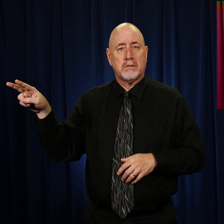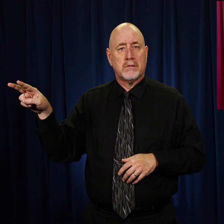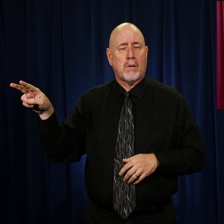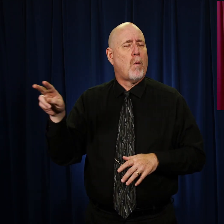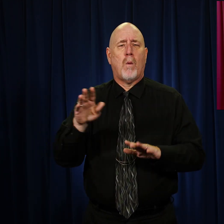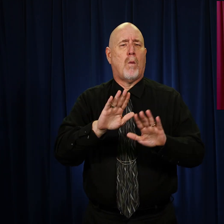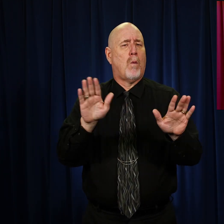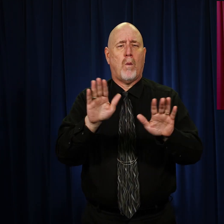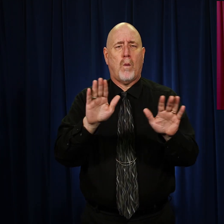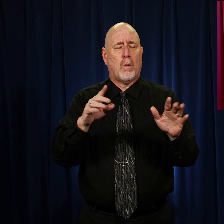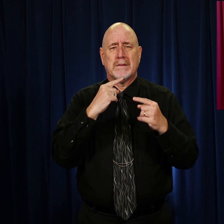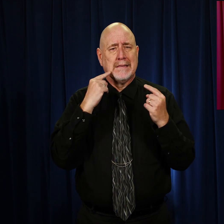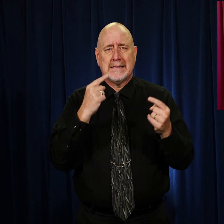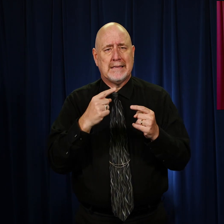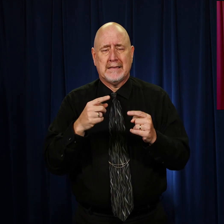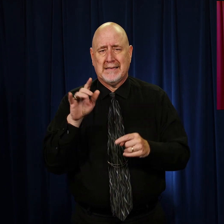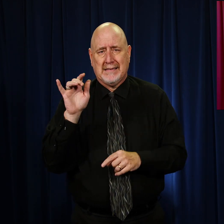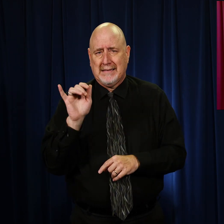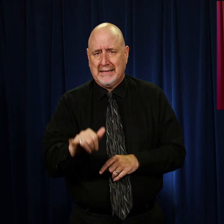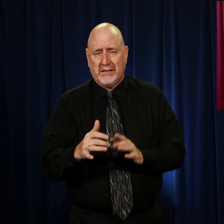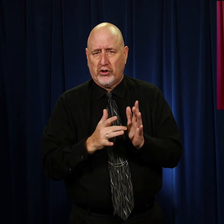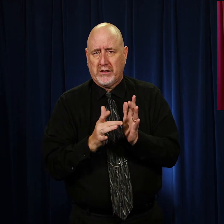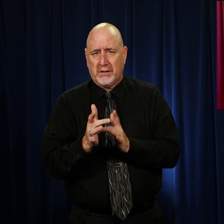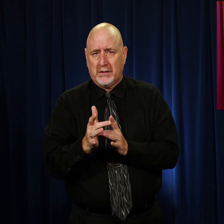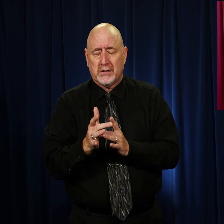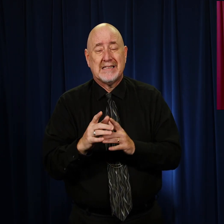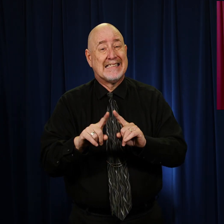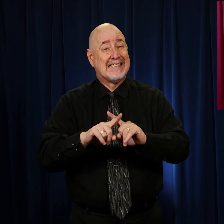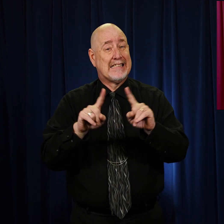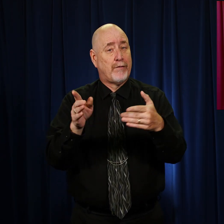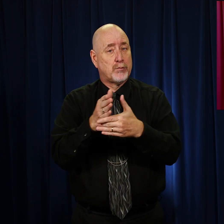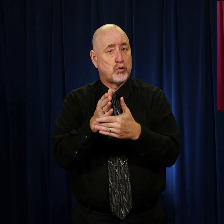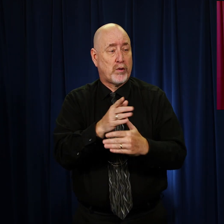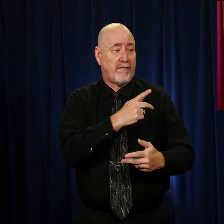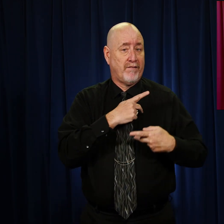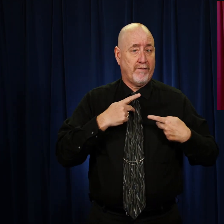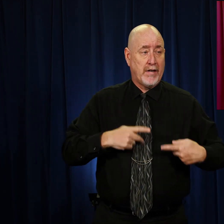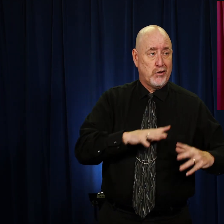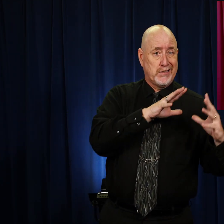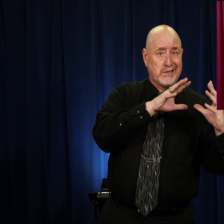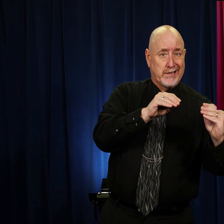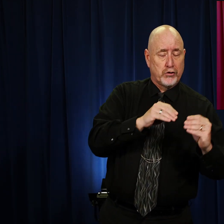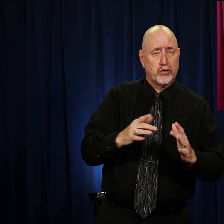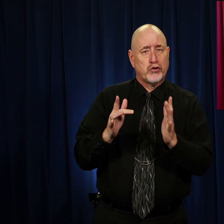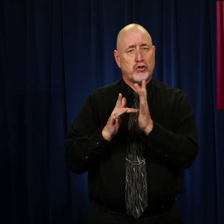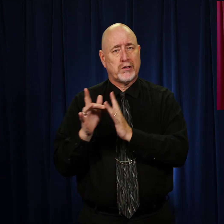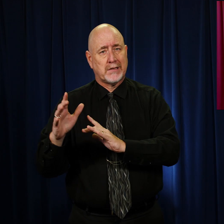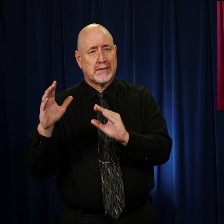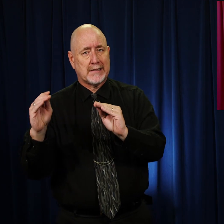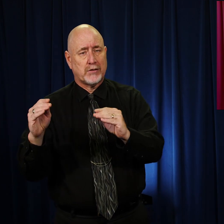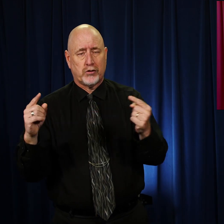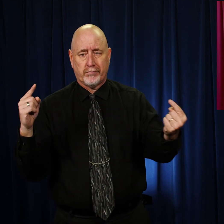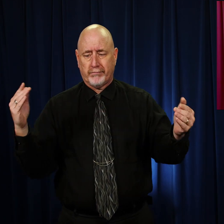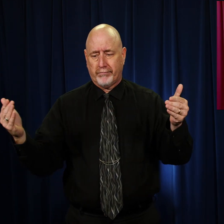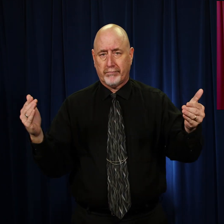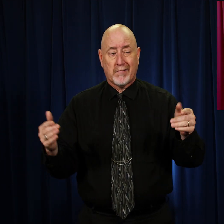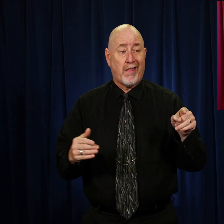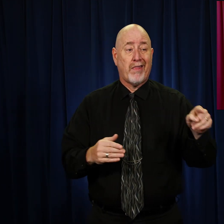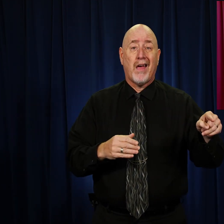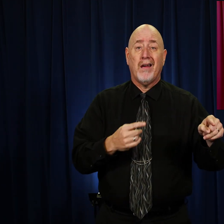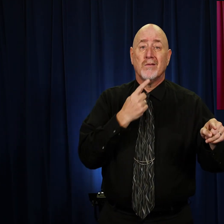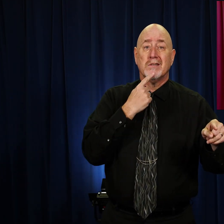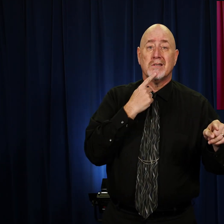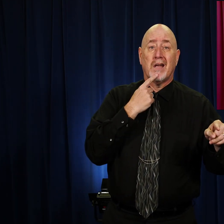then that's not what Jesus is talking about. Now notice the difference between the Pharisees' teachings and Jesus' teaching. They were